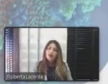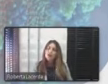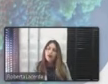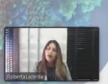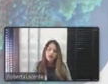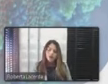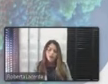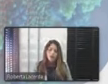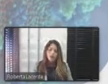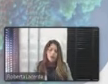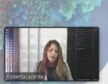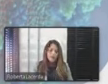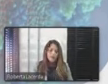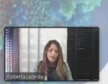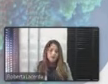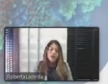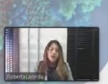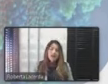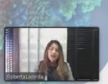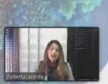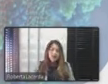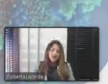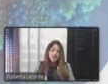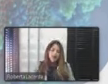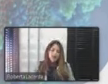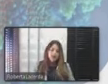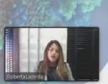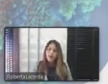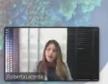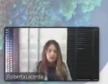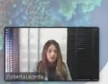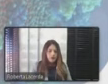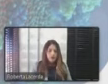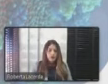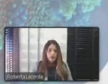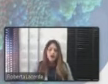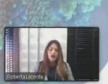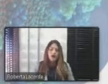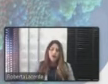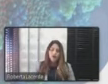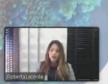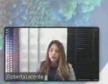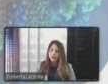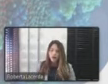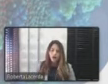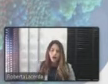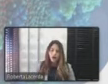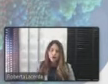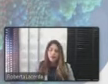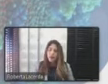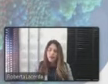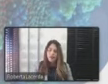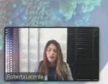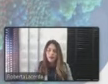in survival should occur. In 1995, 10 years after the start of research